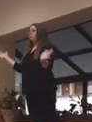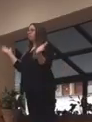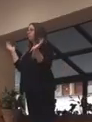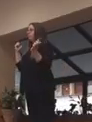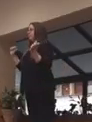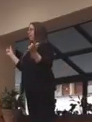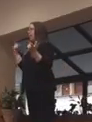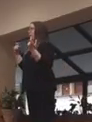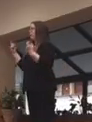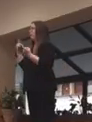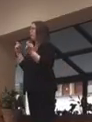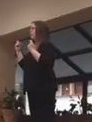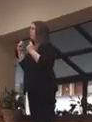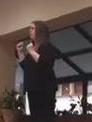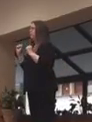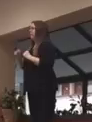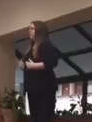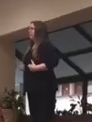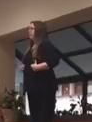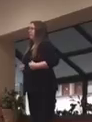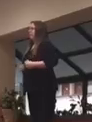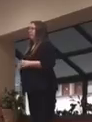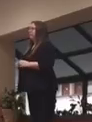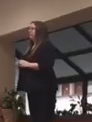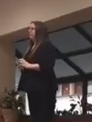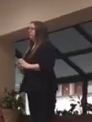All right, any questions?